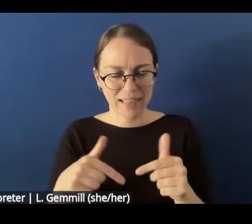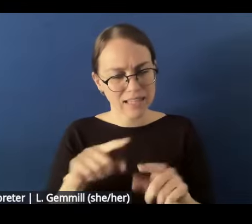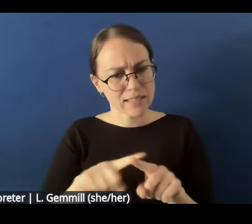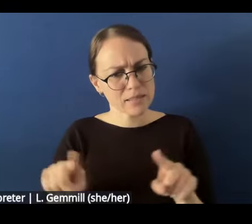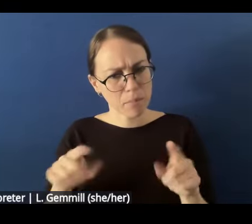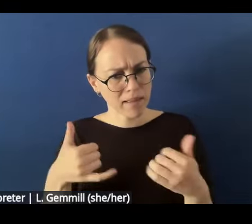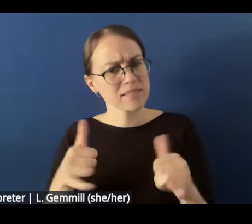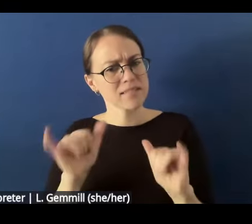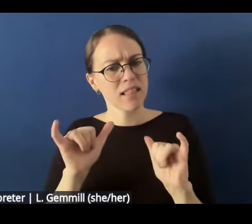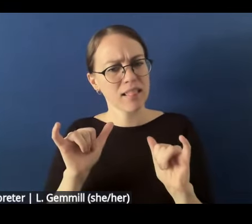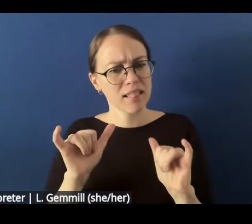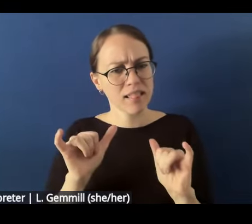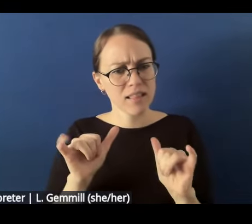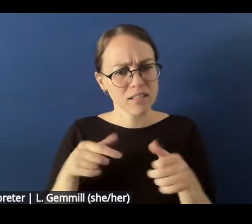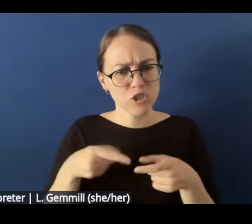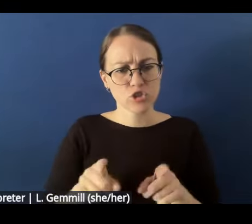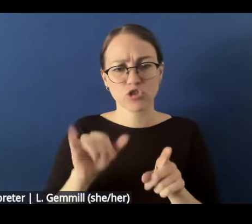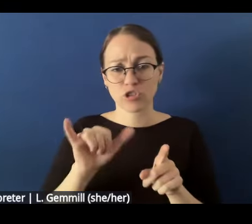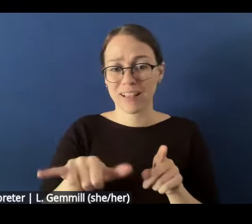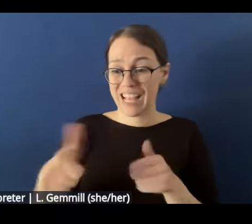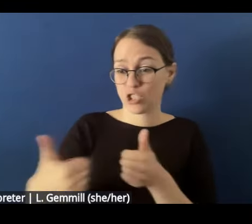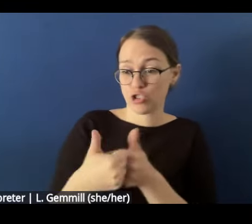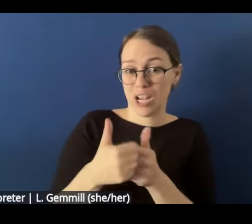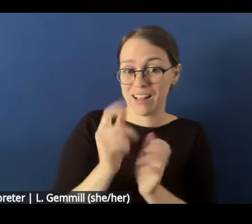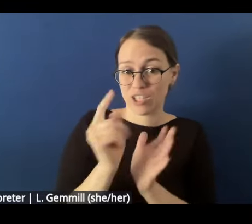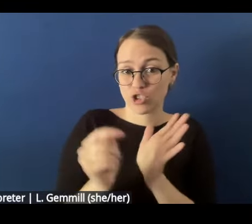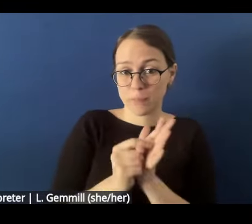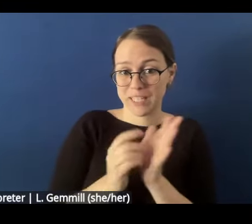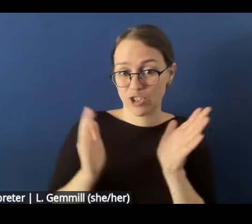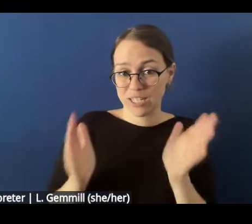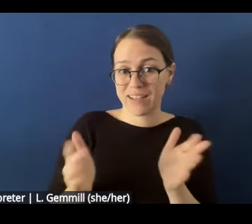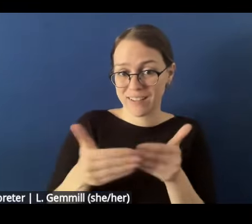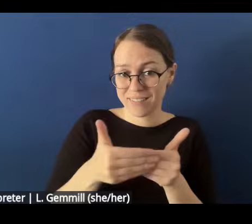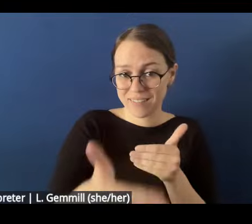part of that challenge period would be to notice Mr. Wiggins as the